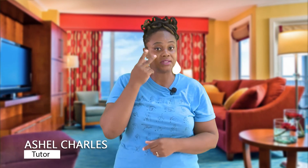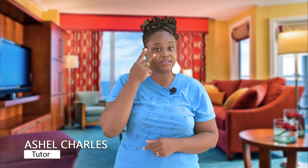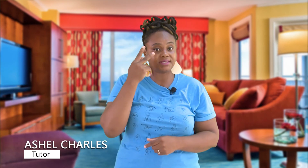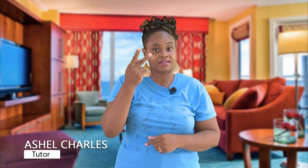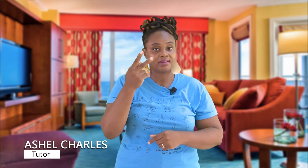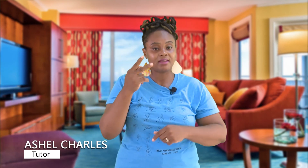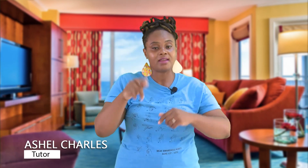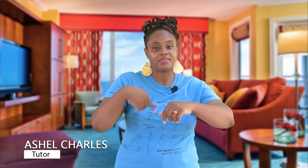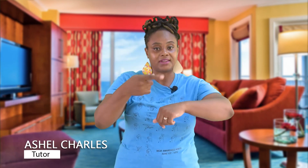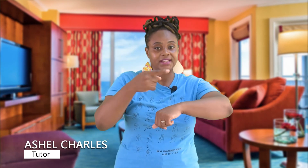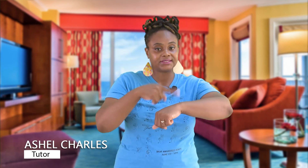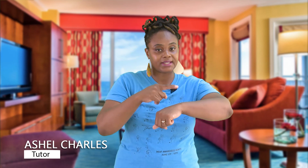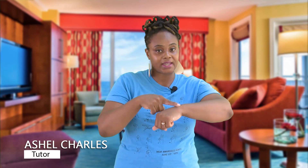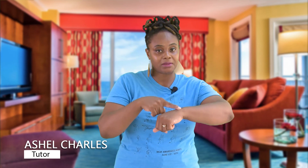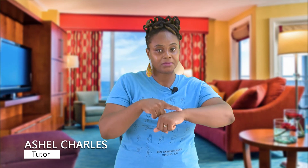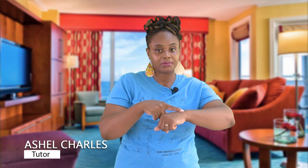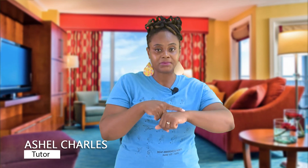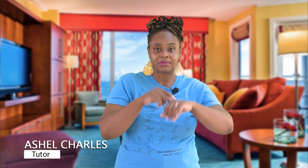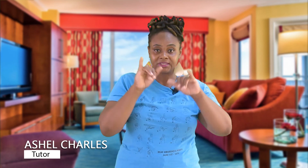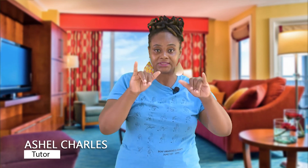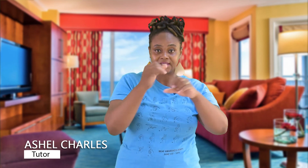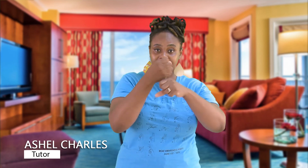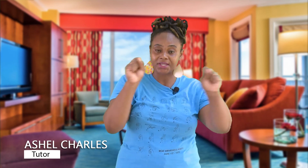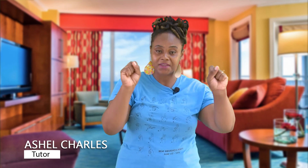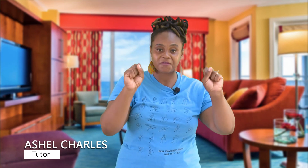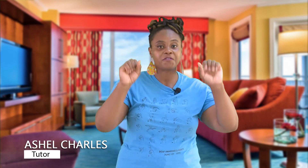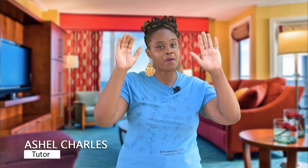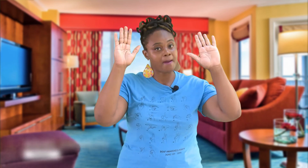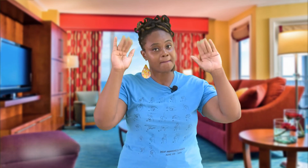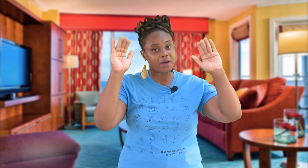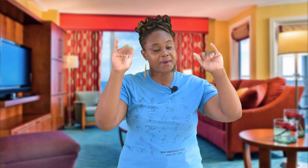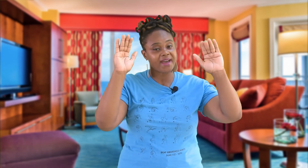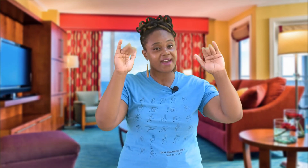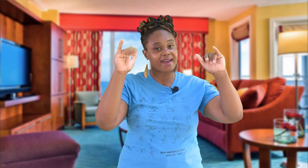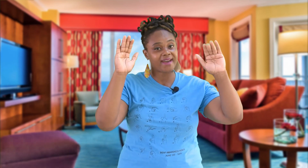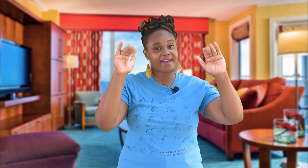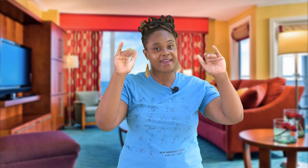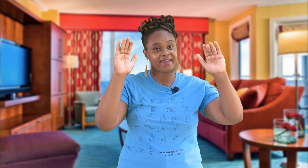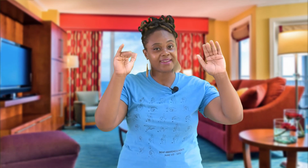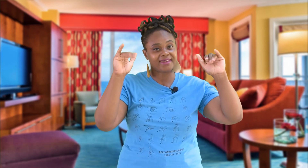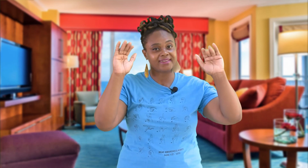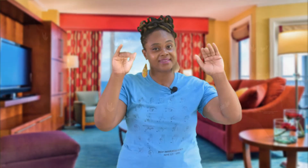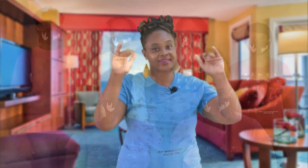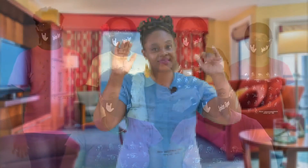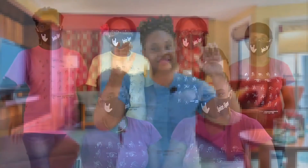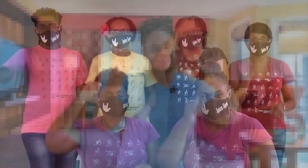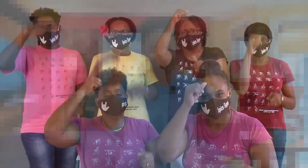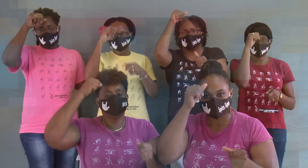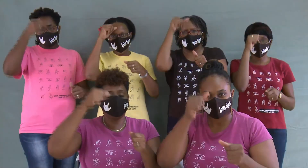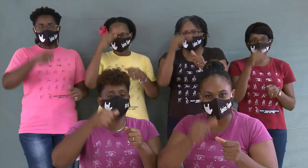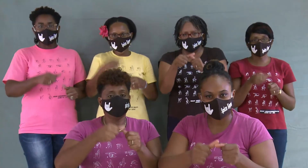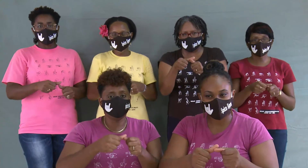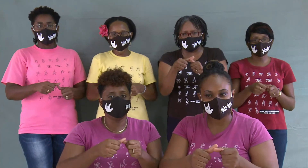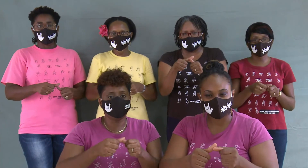we'll see the next time. Stay safe. Bye-bye.